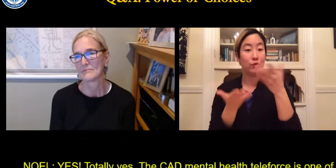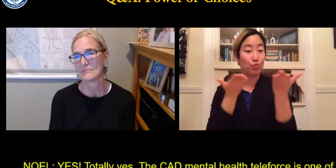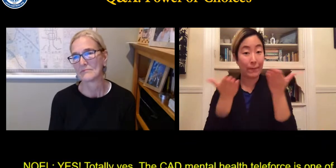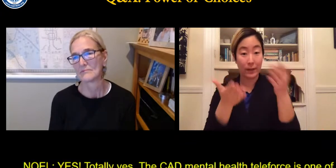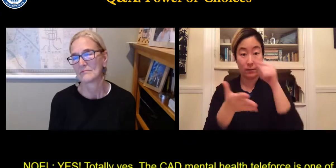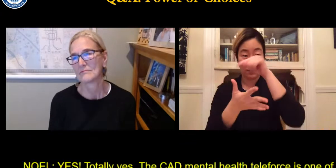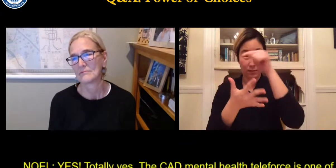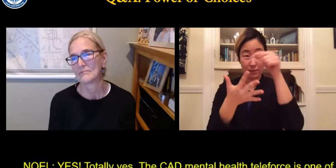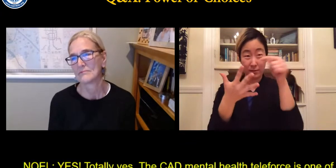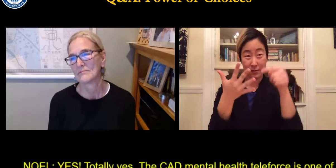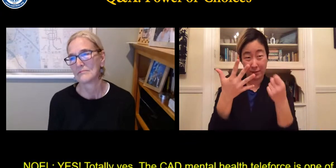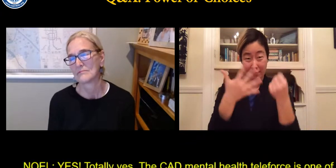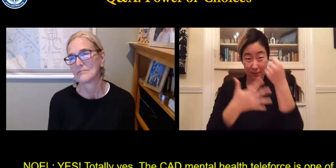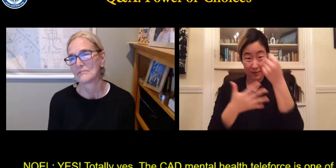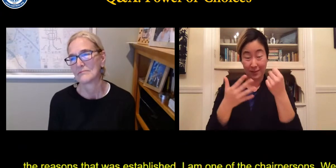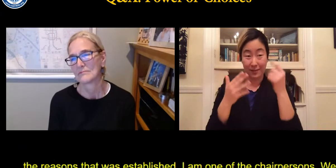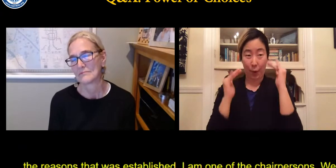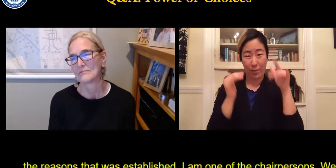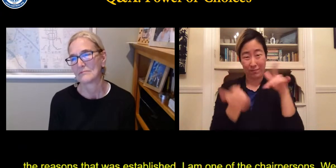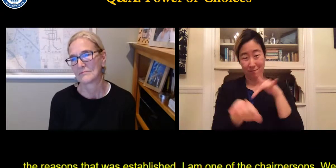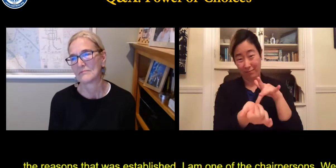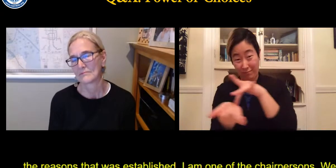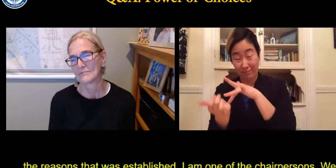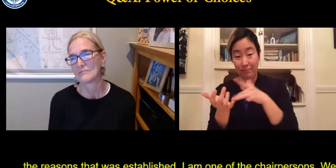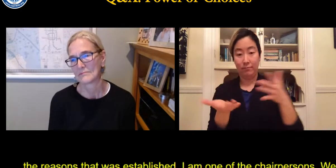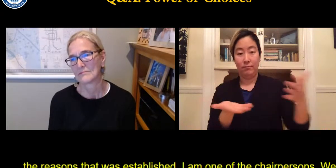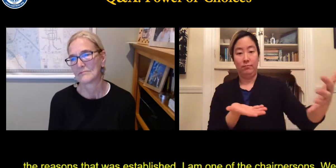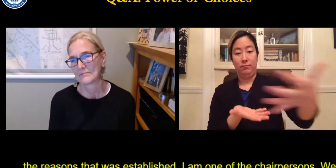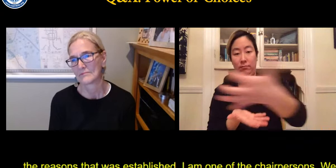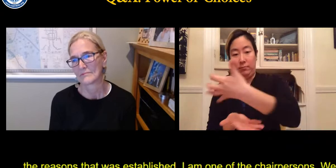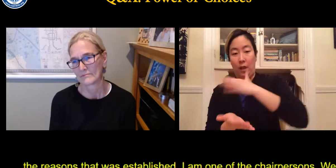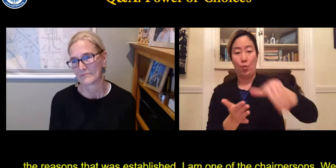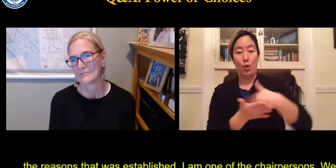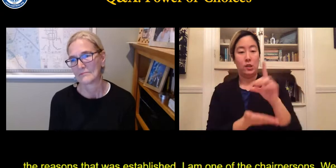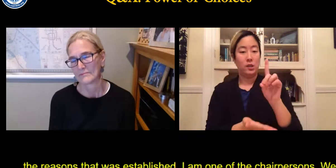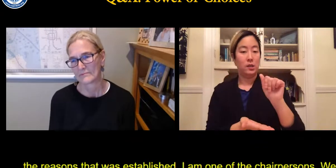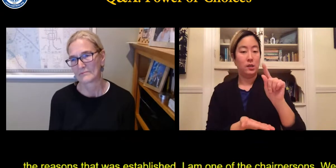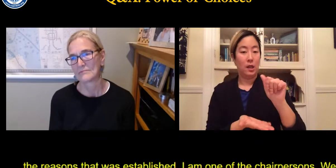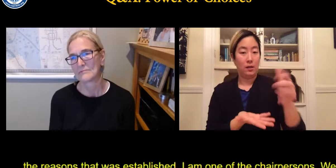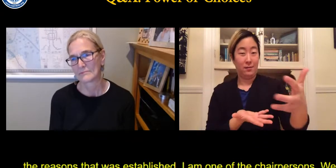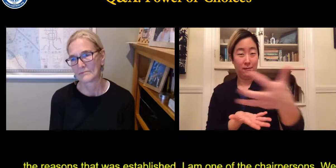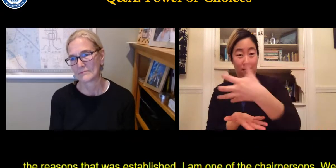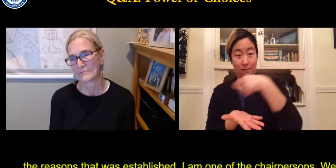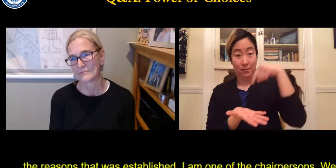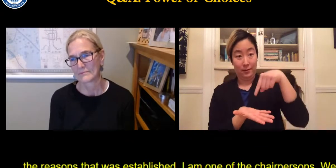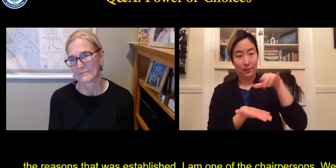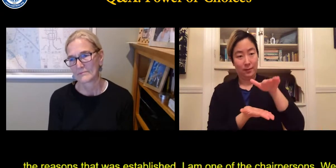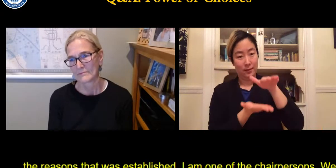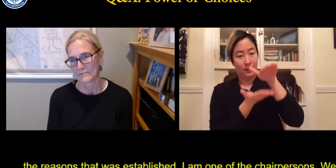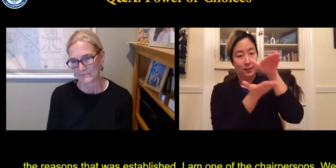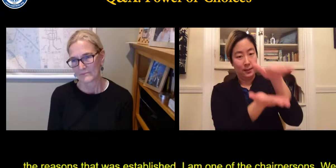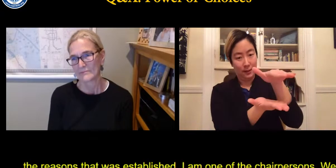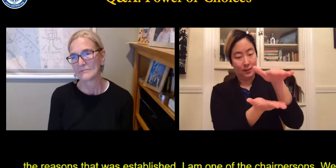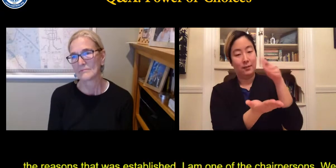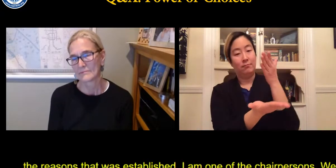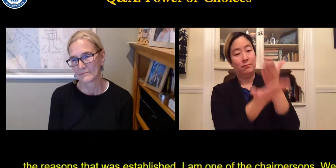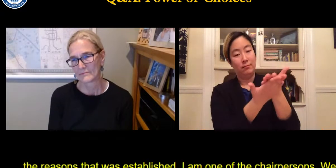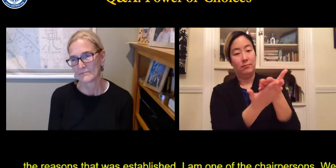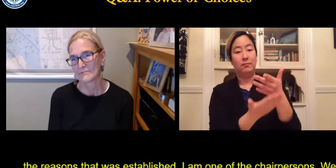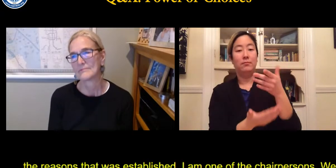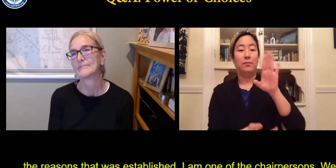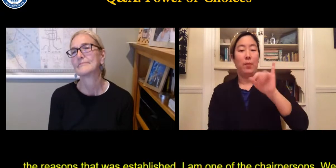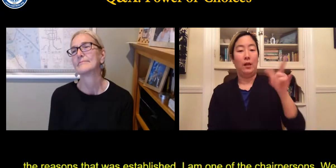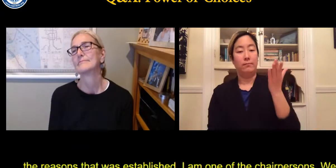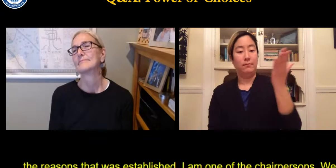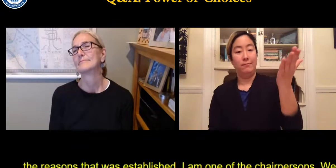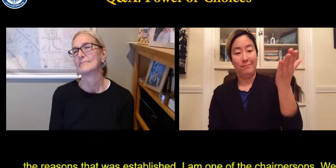is that we've identified the insurance industry problem, the licensing problem. And so we're hoping to collect more data